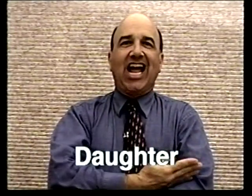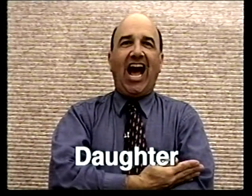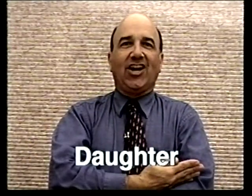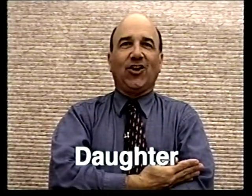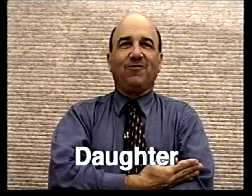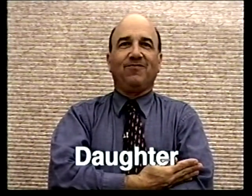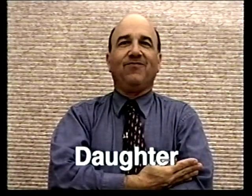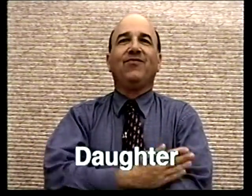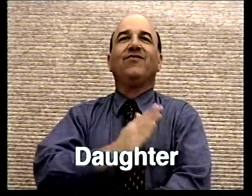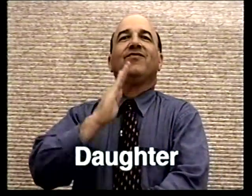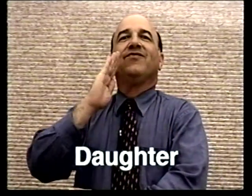Daughter,